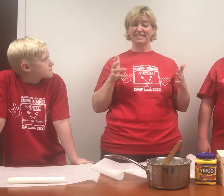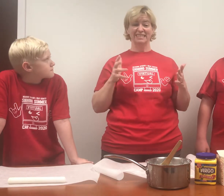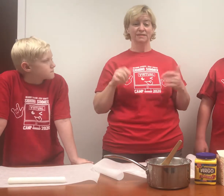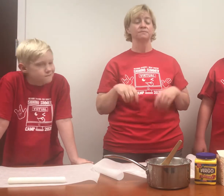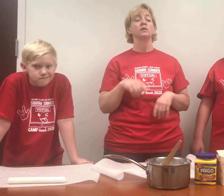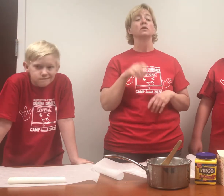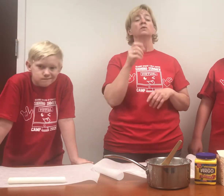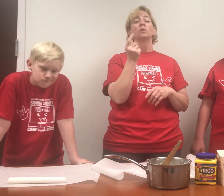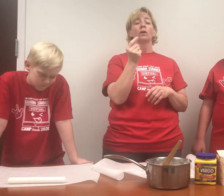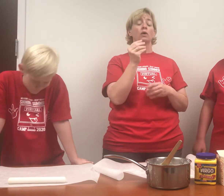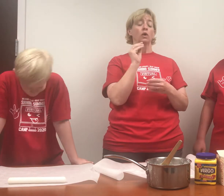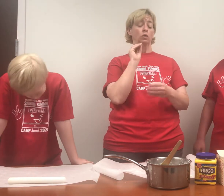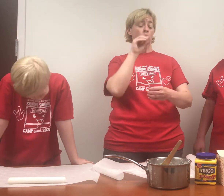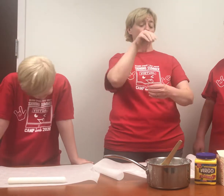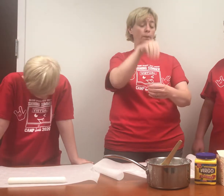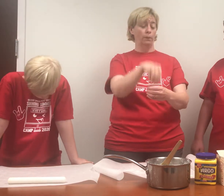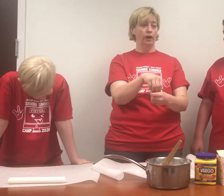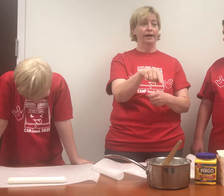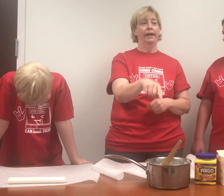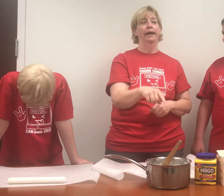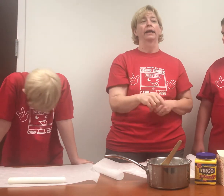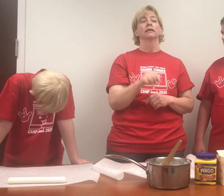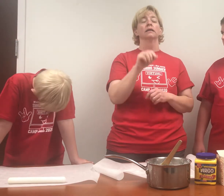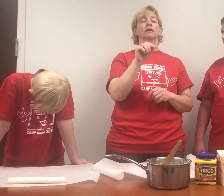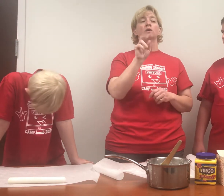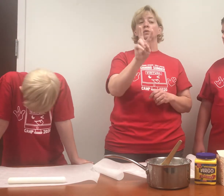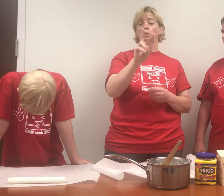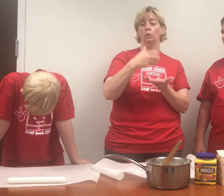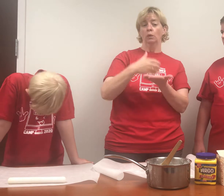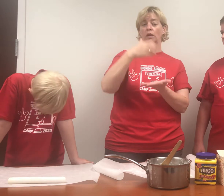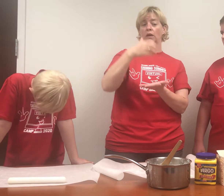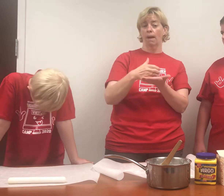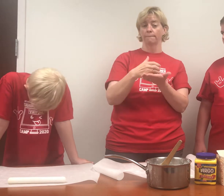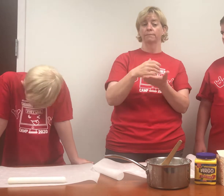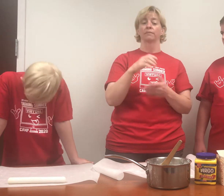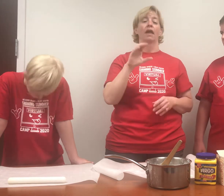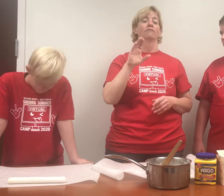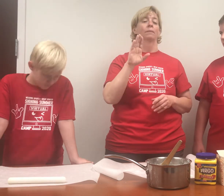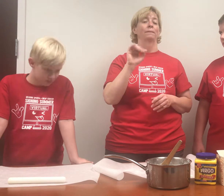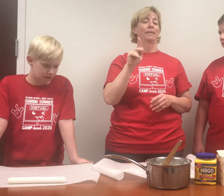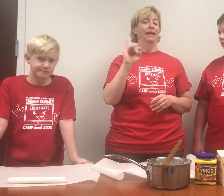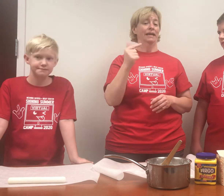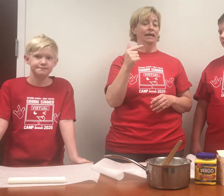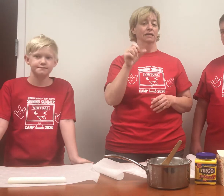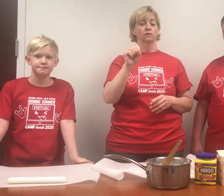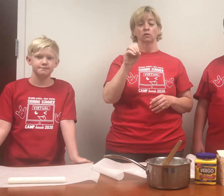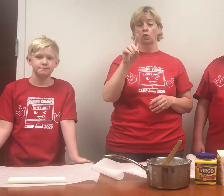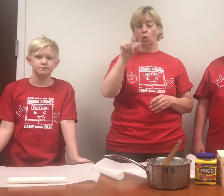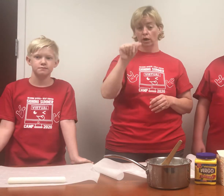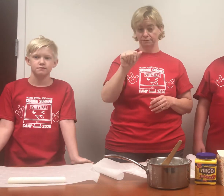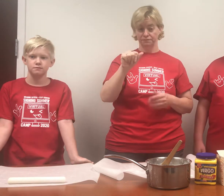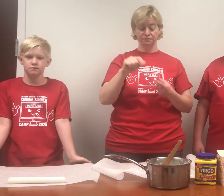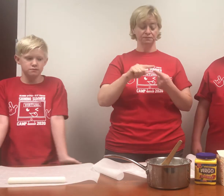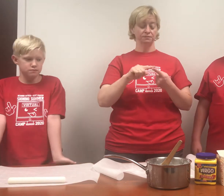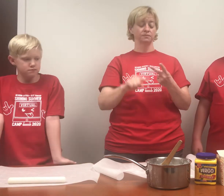3 ingredients that you need. That's it. So you're going to put in 2 cups of baking soda,